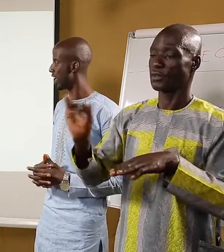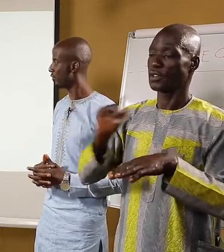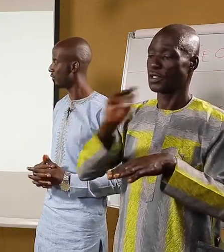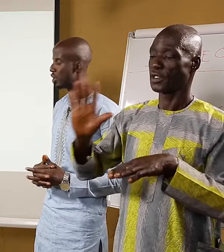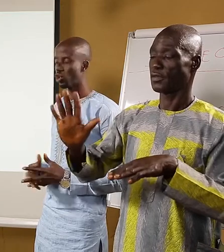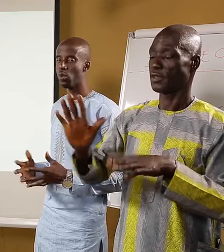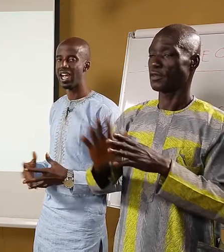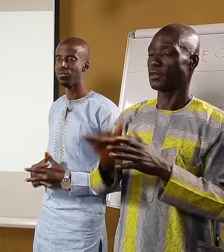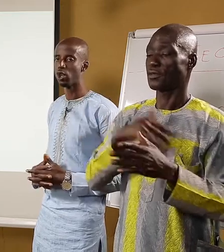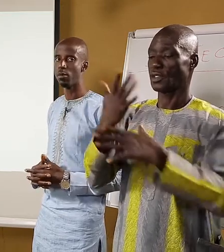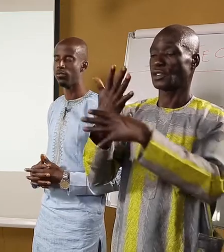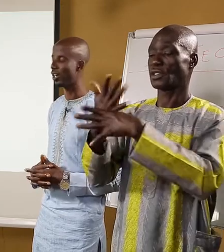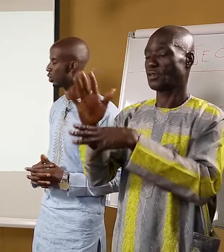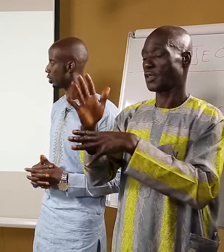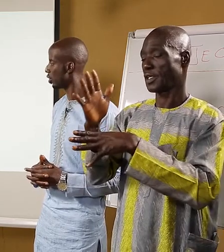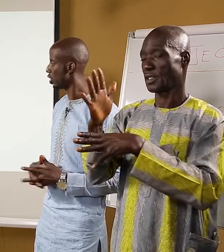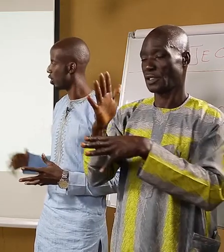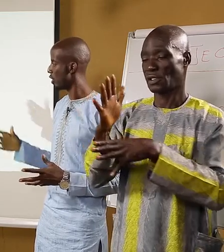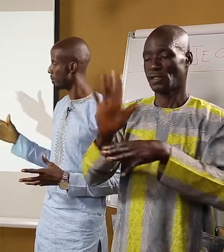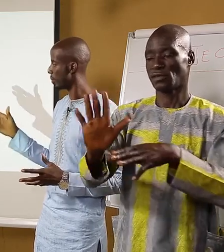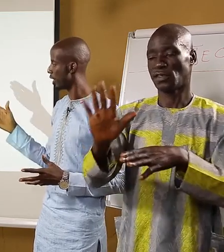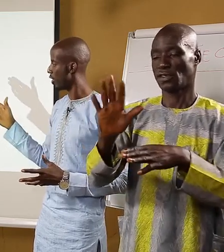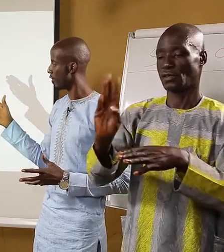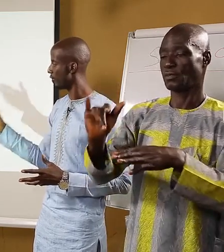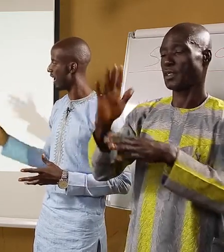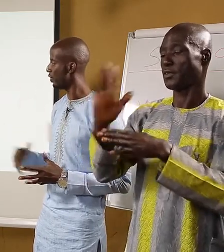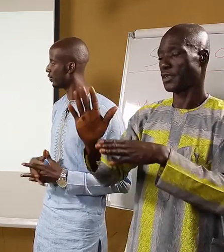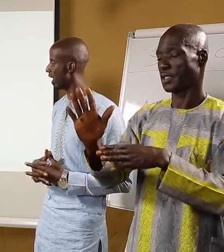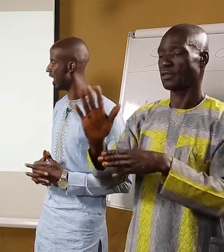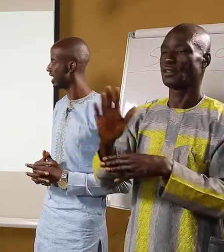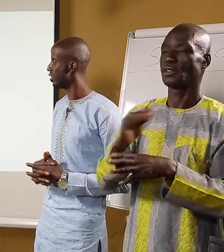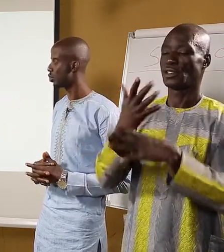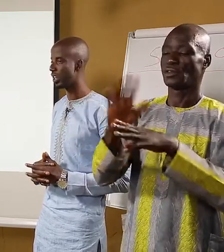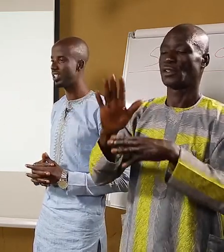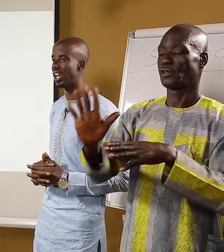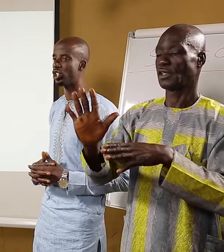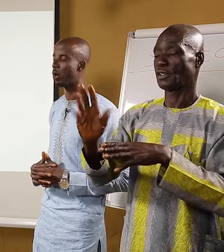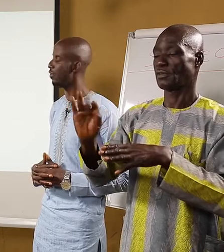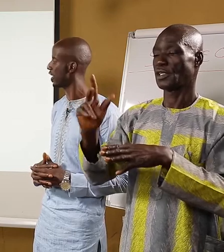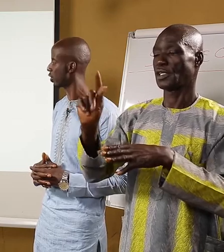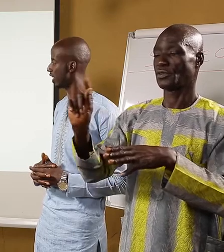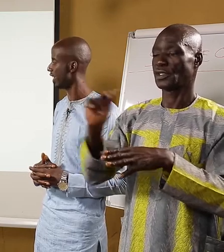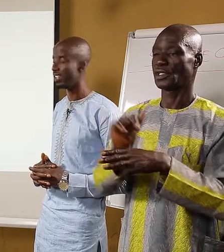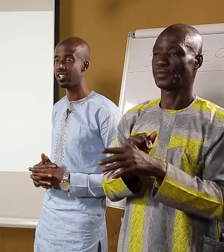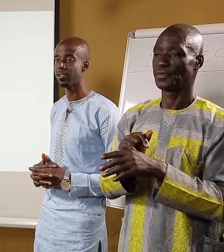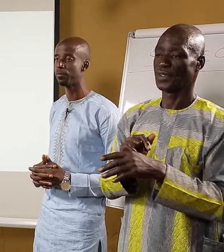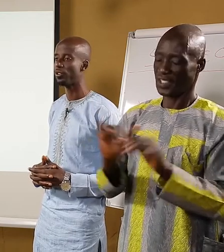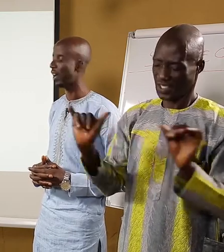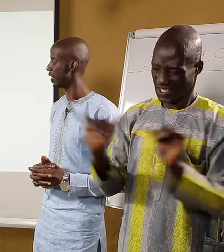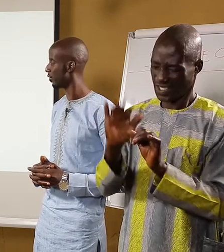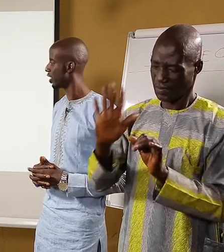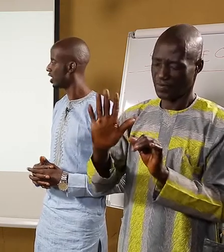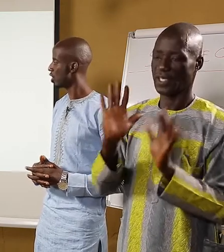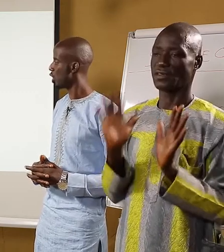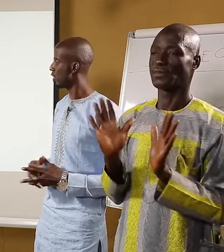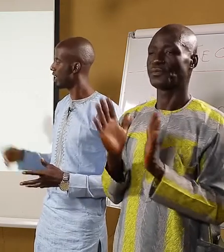have 5. So we have a common factor of 5 and 20. And the common factor there is